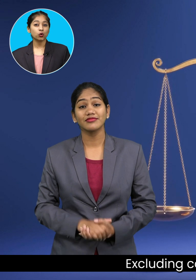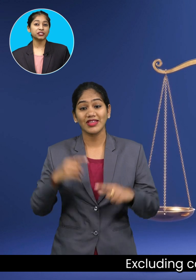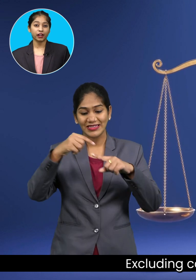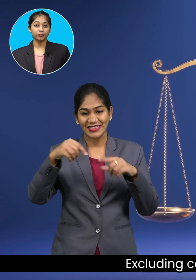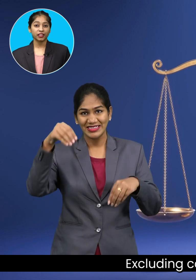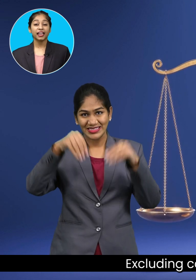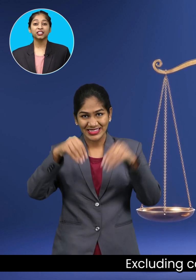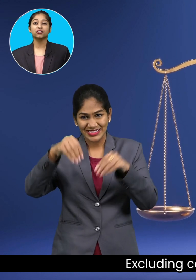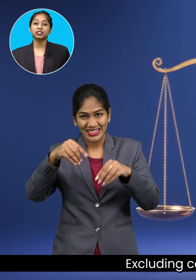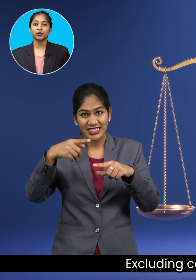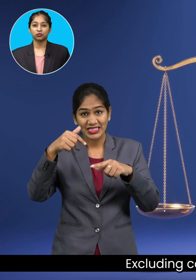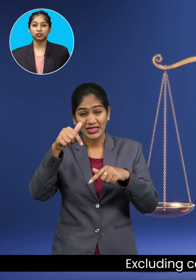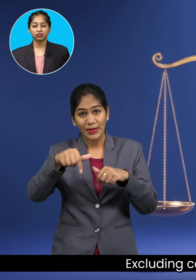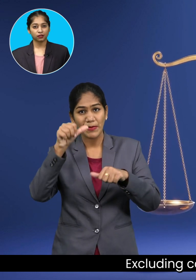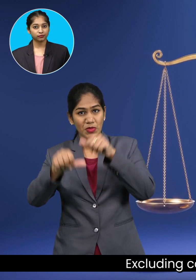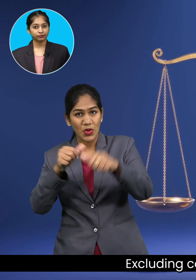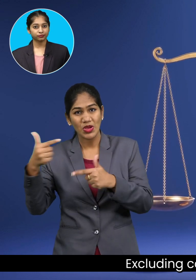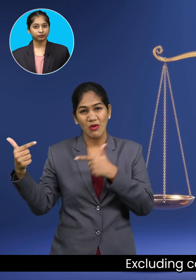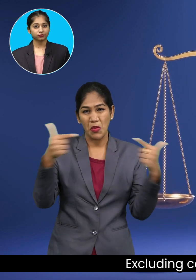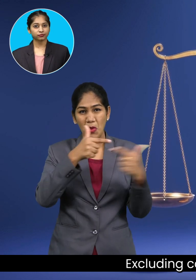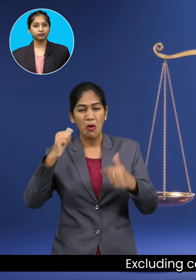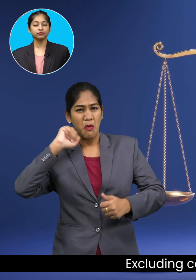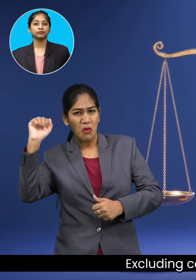excluding courts from election disputes,